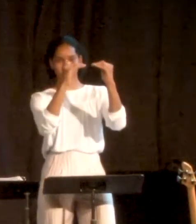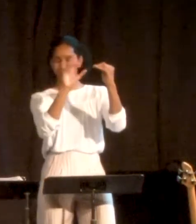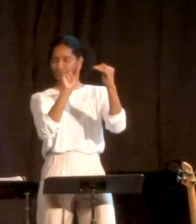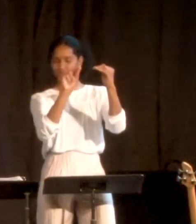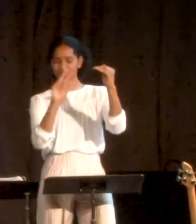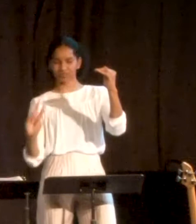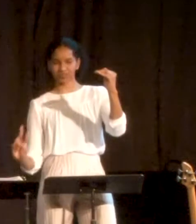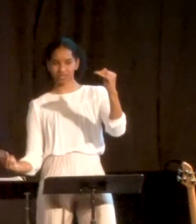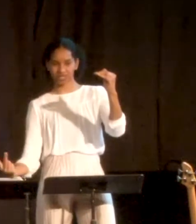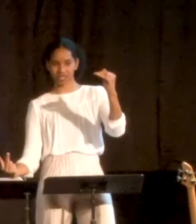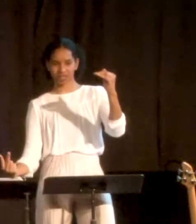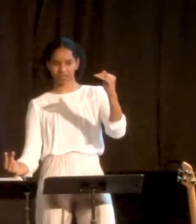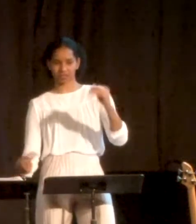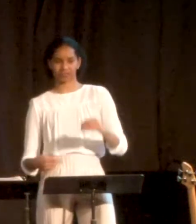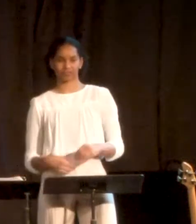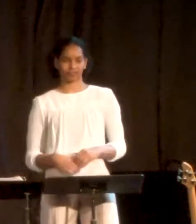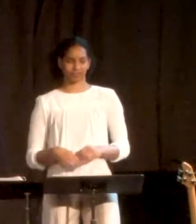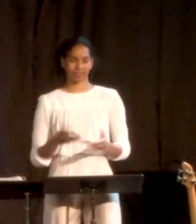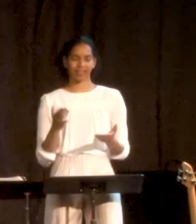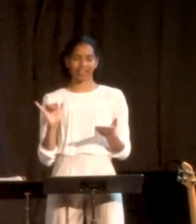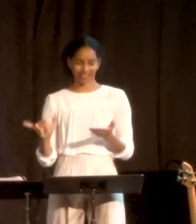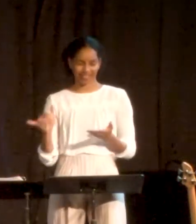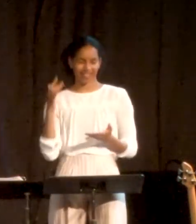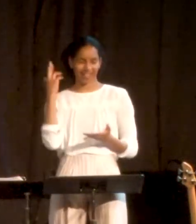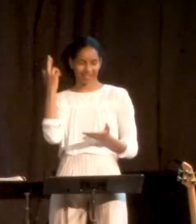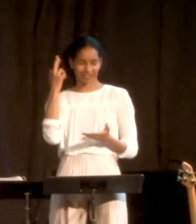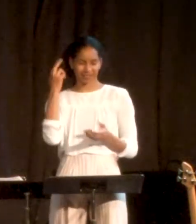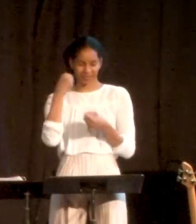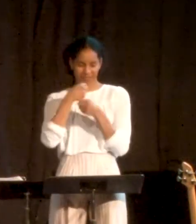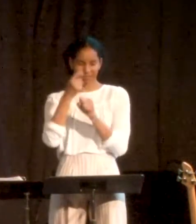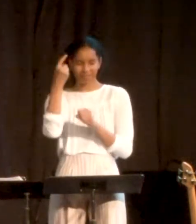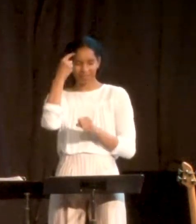No wonder they grumbled.